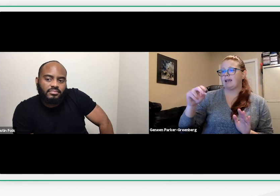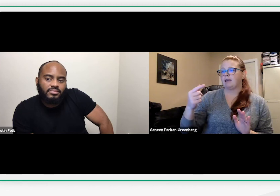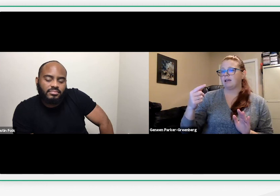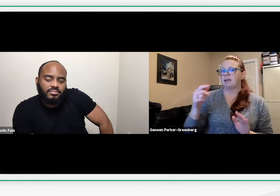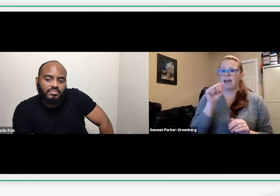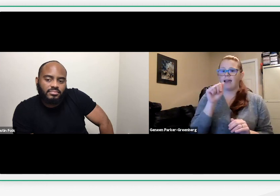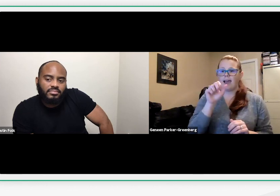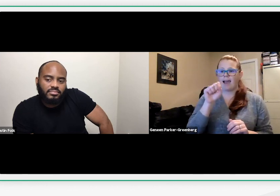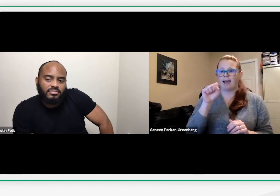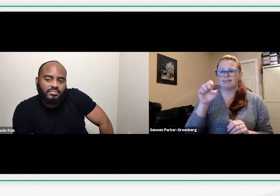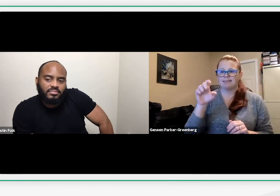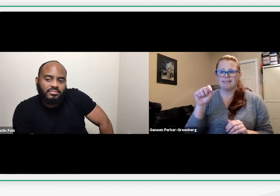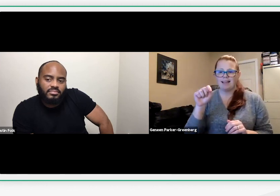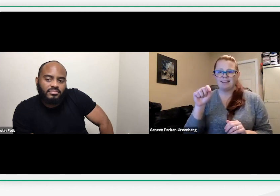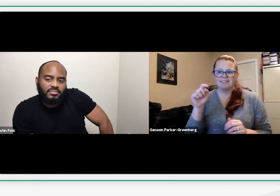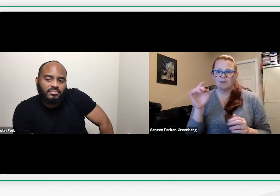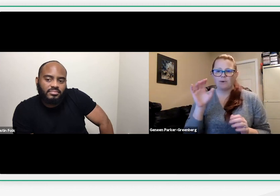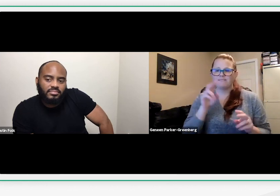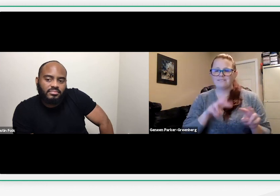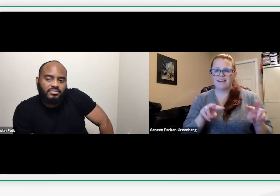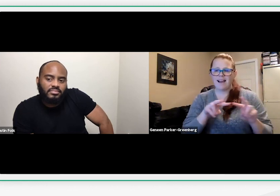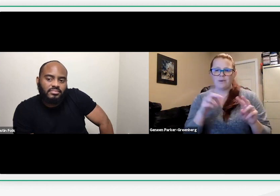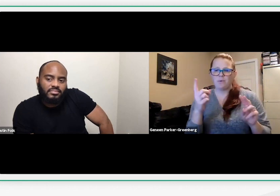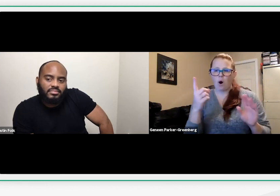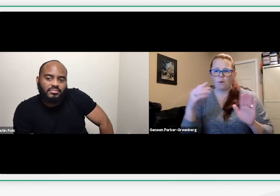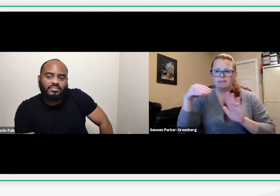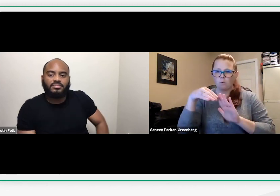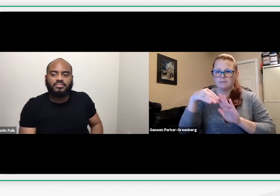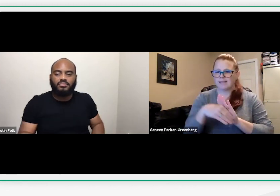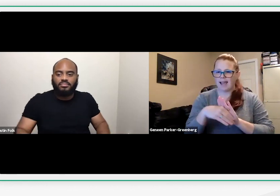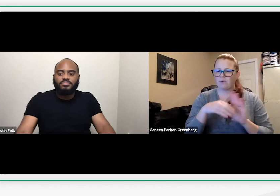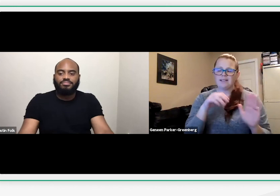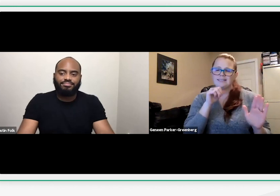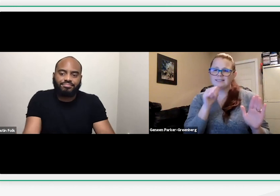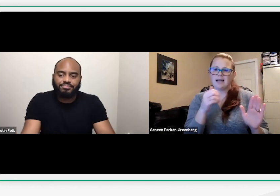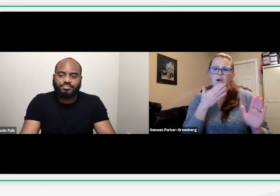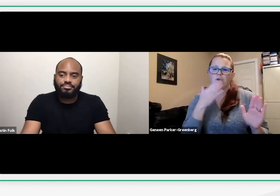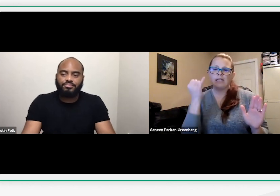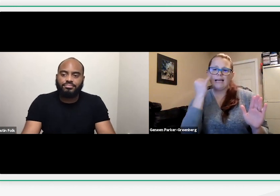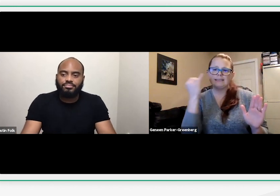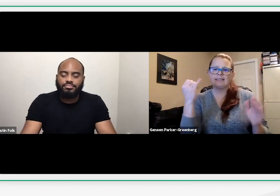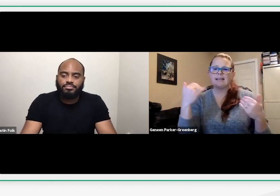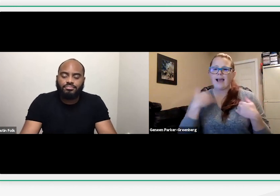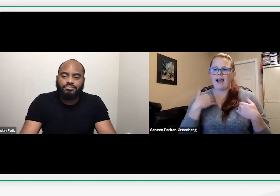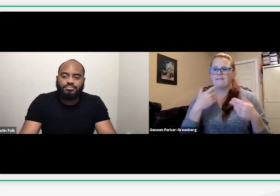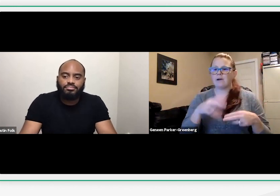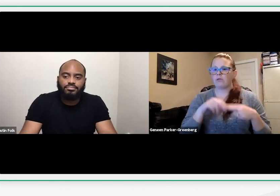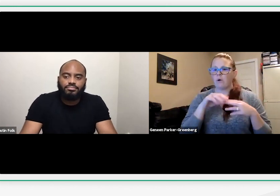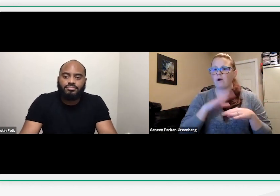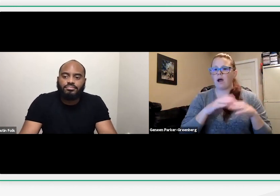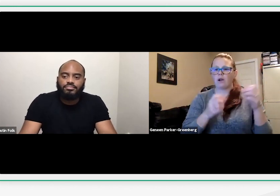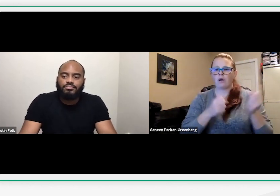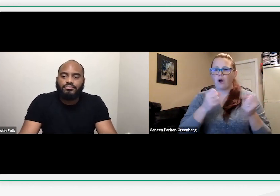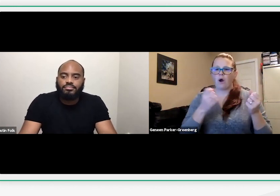depreciating asset, and so the value will always go down.